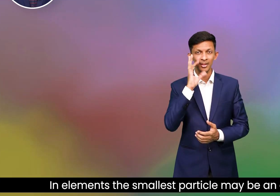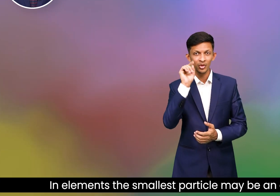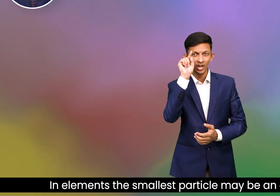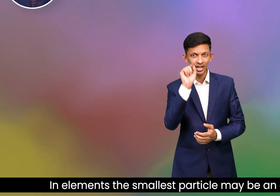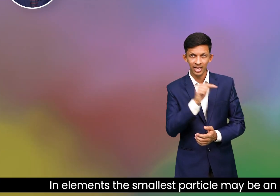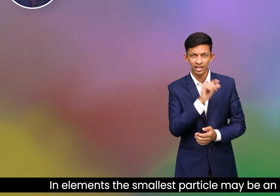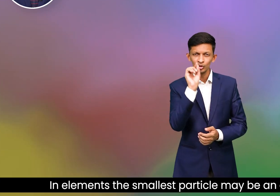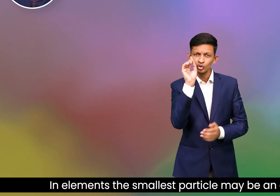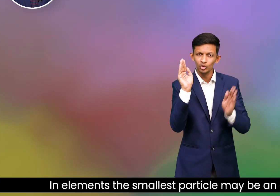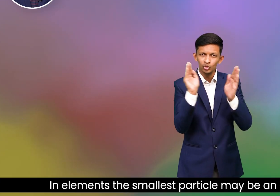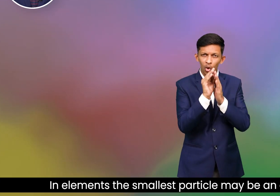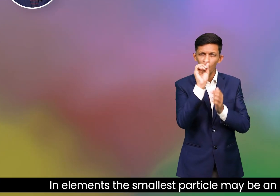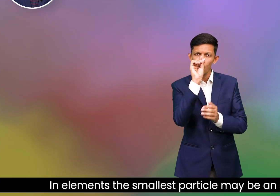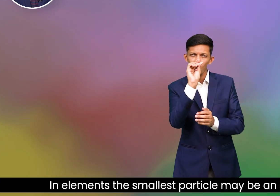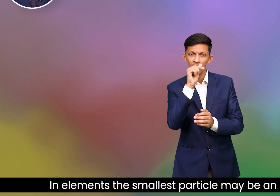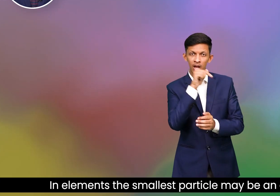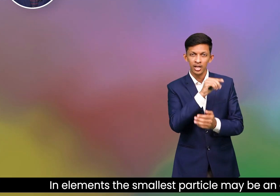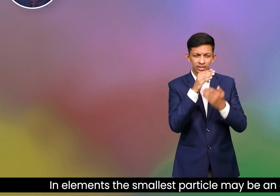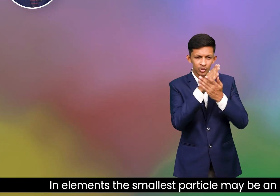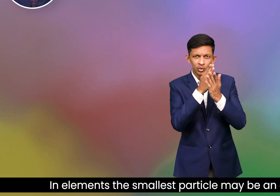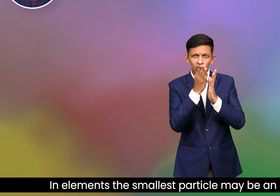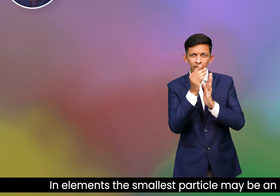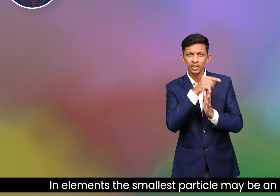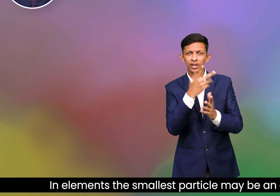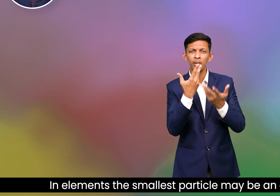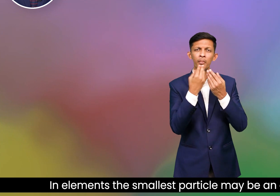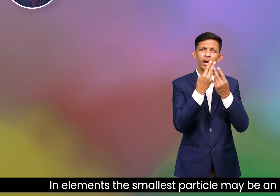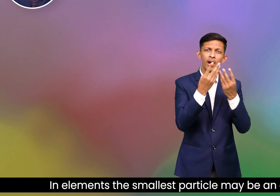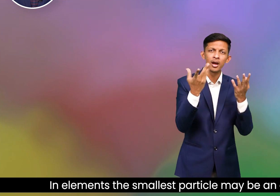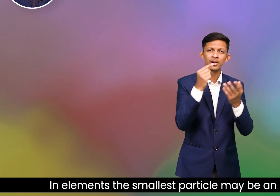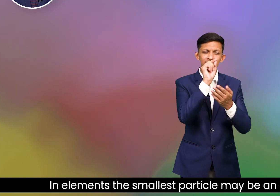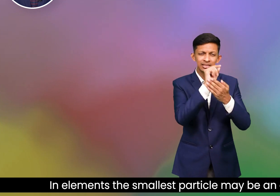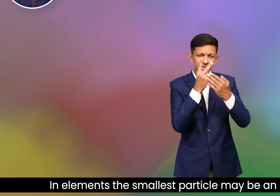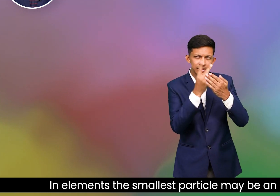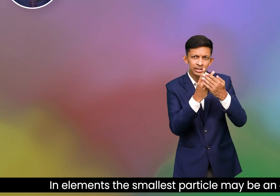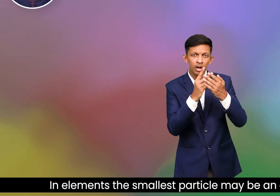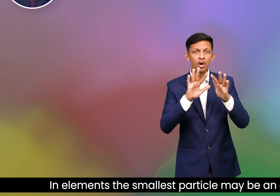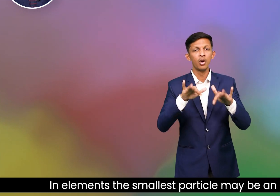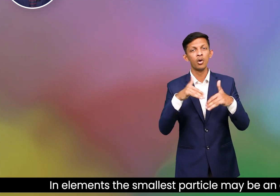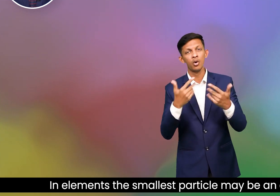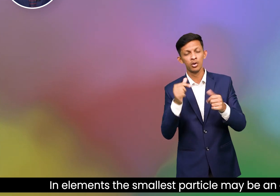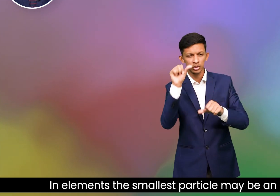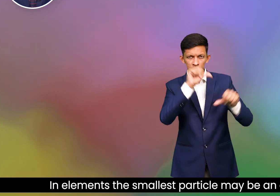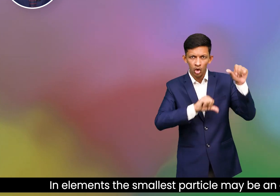In elements, the smallest particle may be atom or molecule.